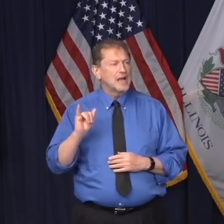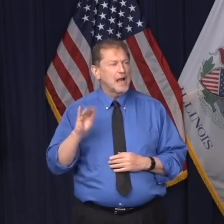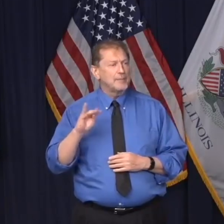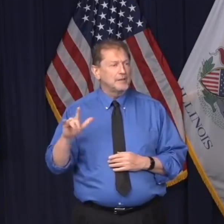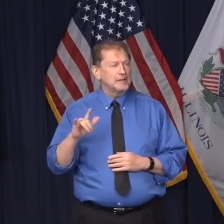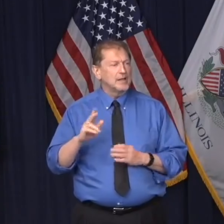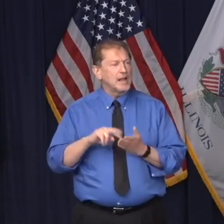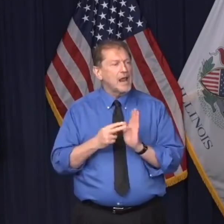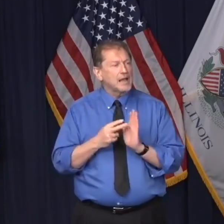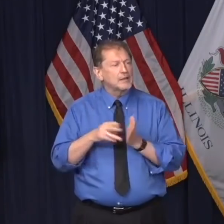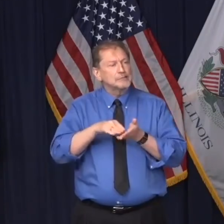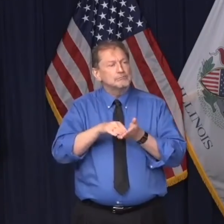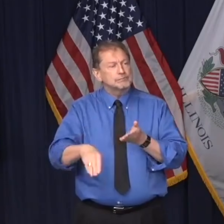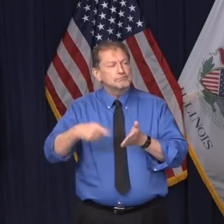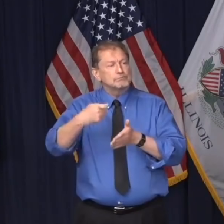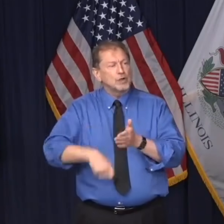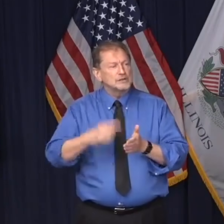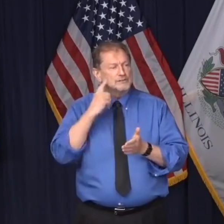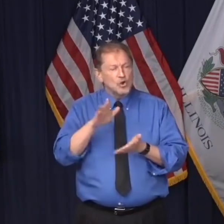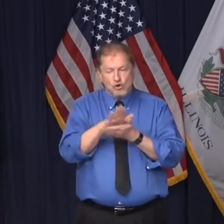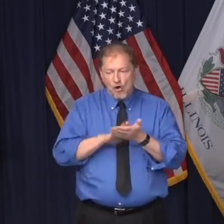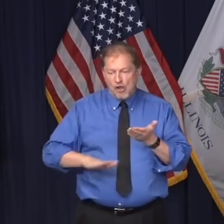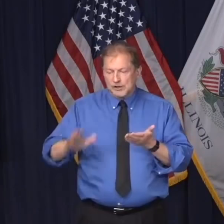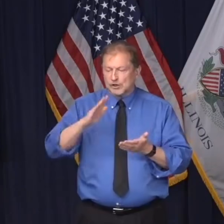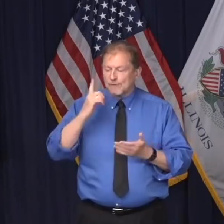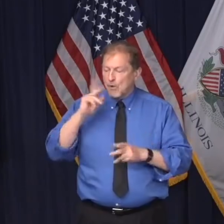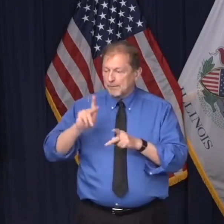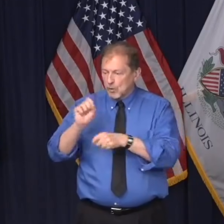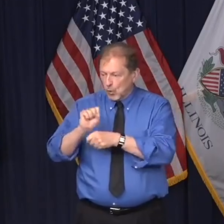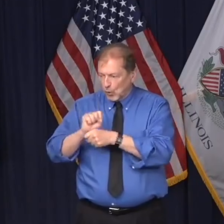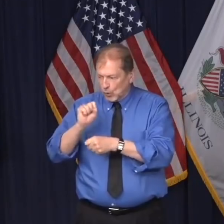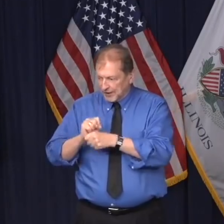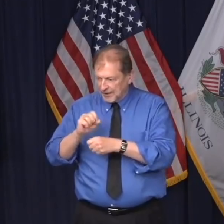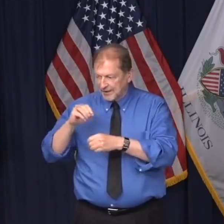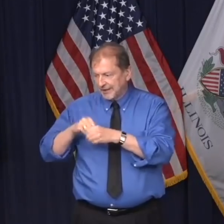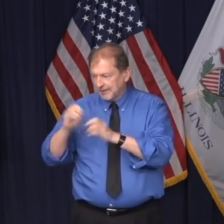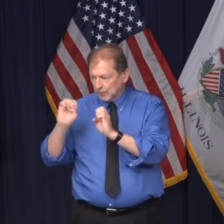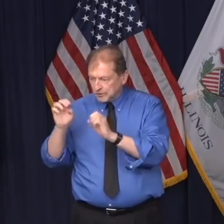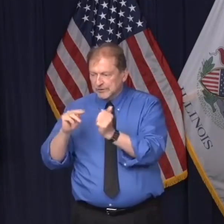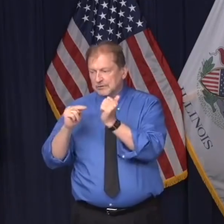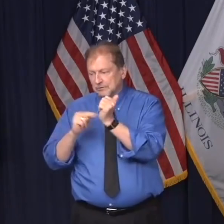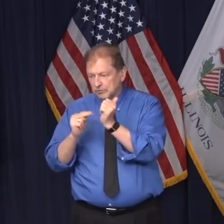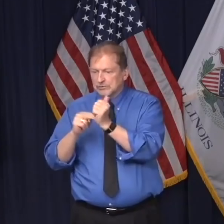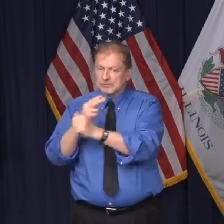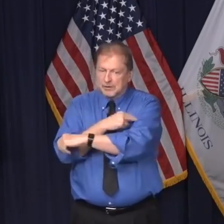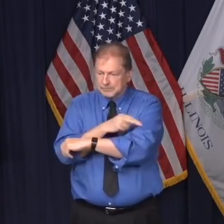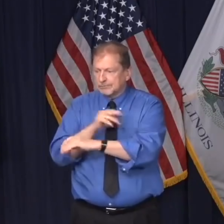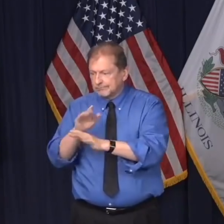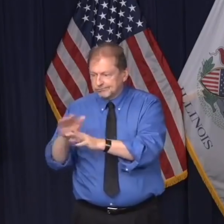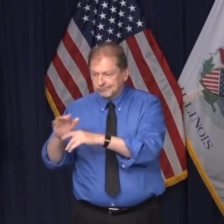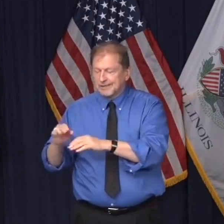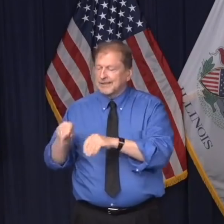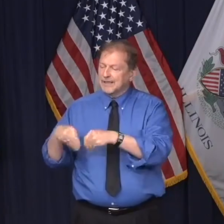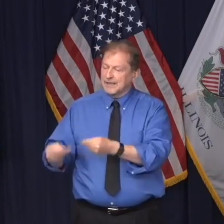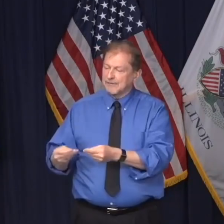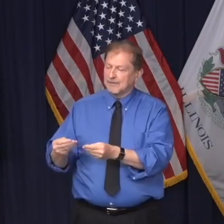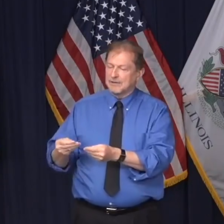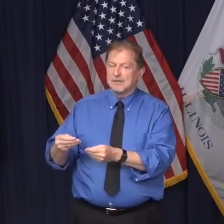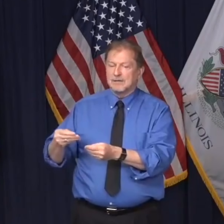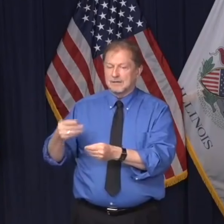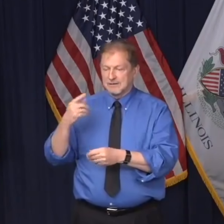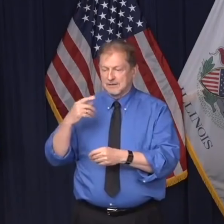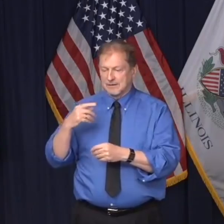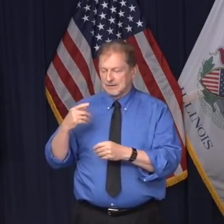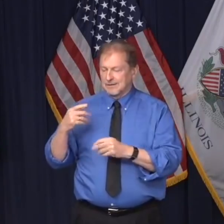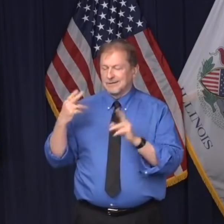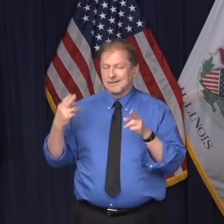tuition-free path for college degree. Thoughts? Something you would consider? Absolutely. I think that you know, the idea of providing what I'll describe